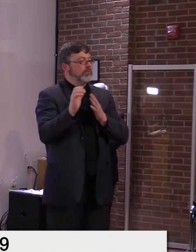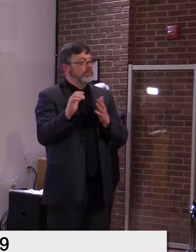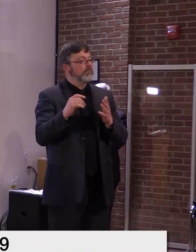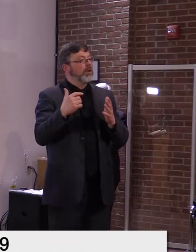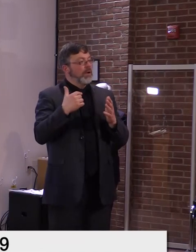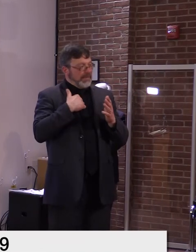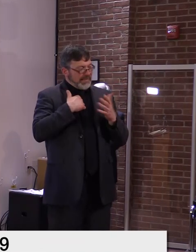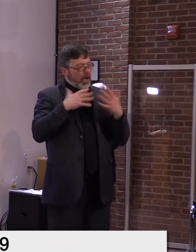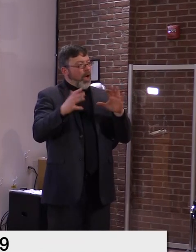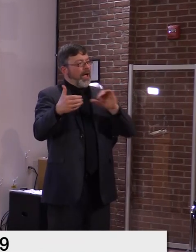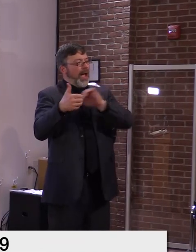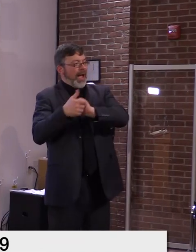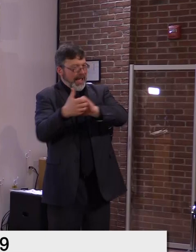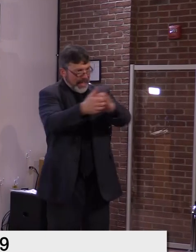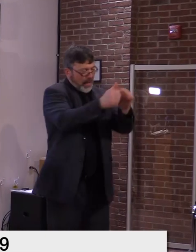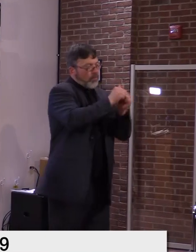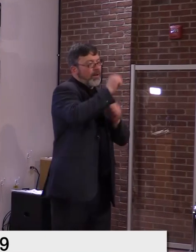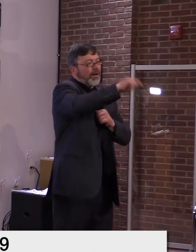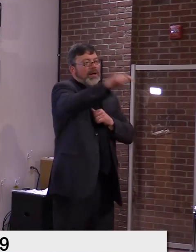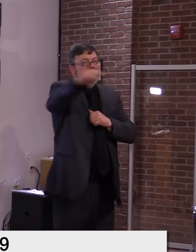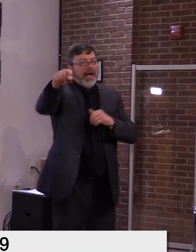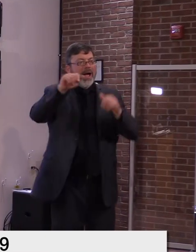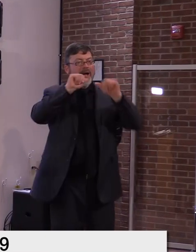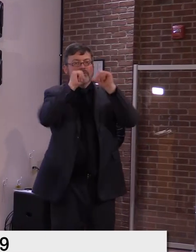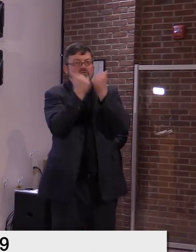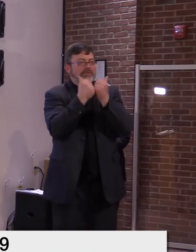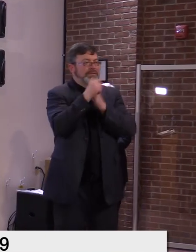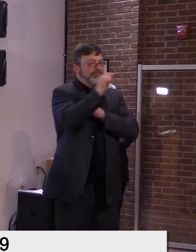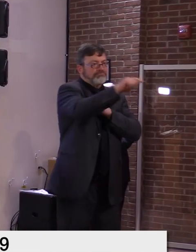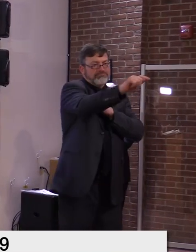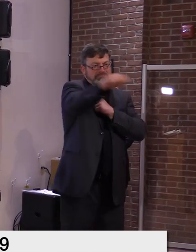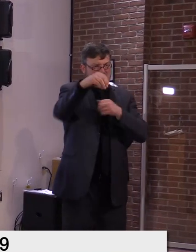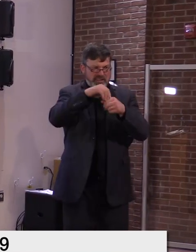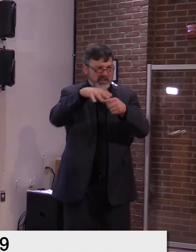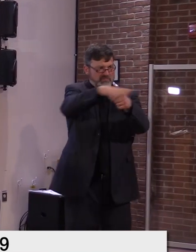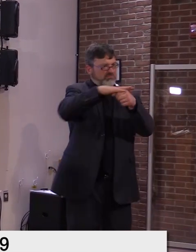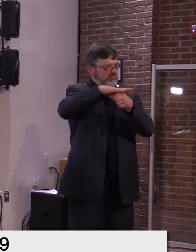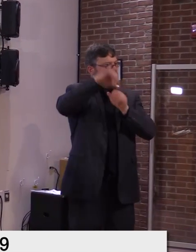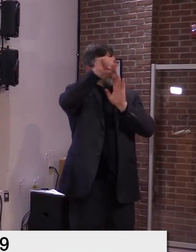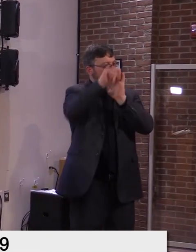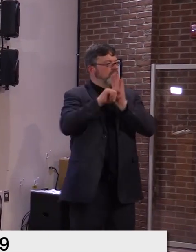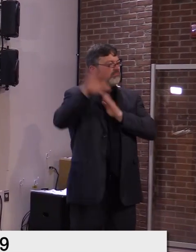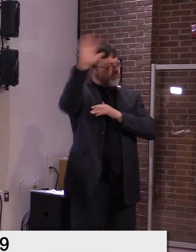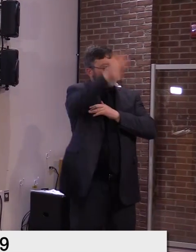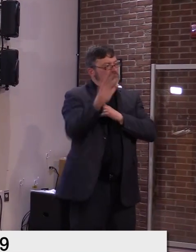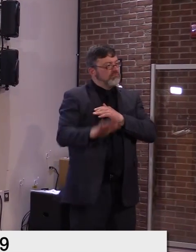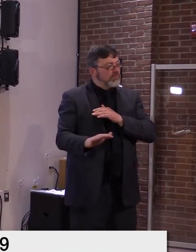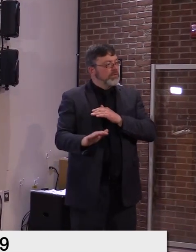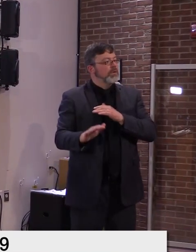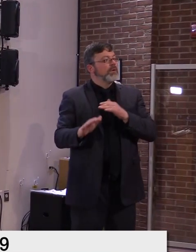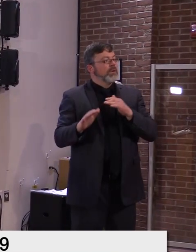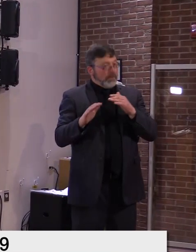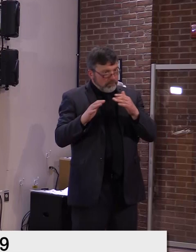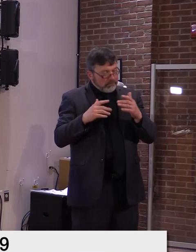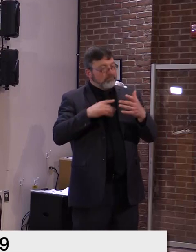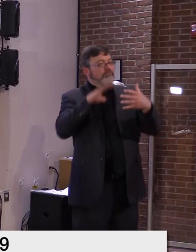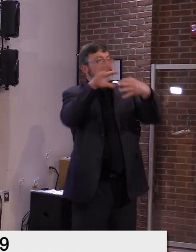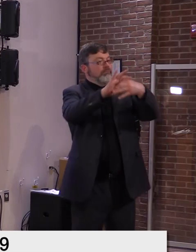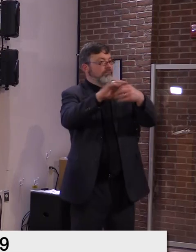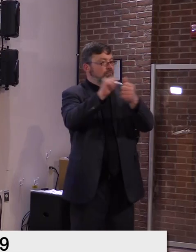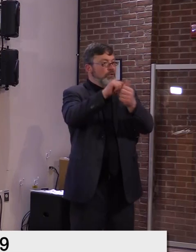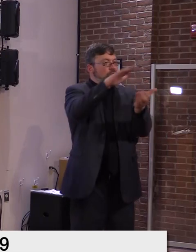some practitioners in the education field. We've got some principals. We'll work in partnership with the Vermont